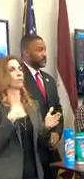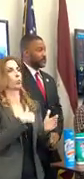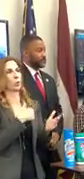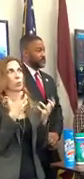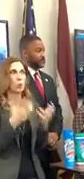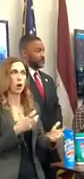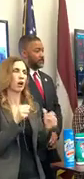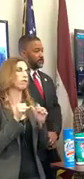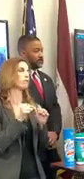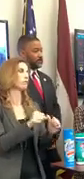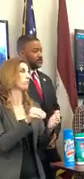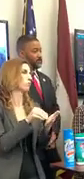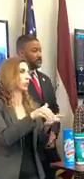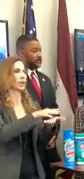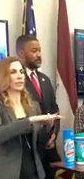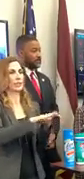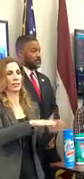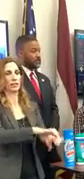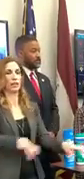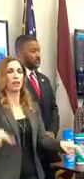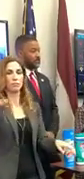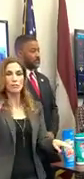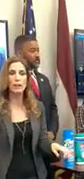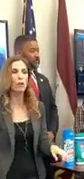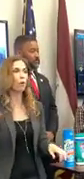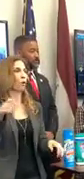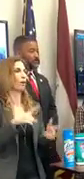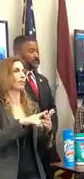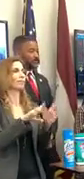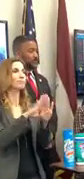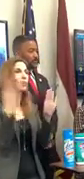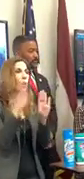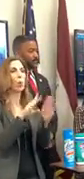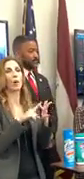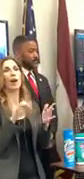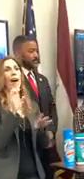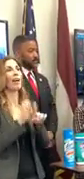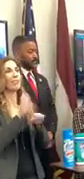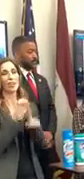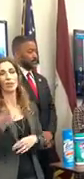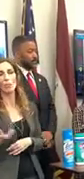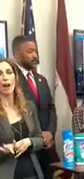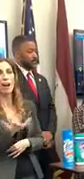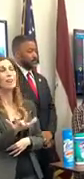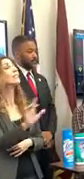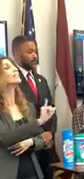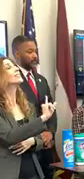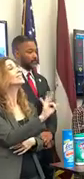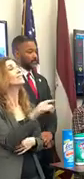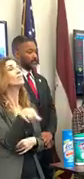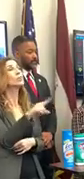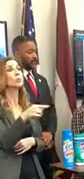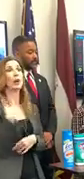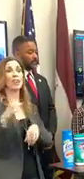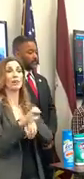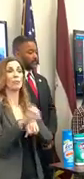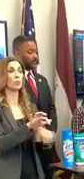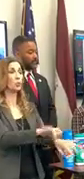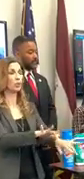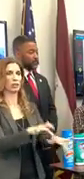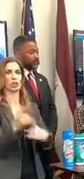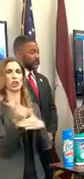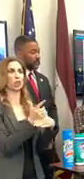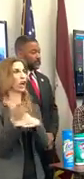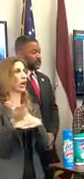clean surfaces, handrails, doorknobs, elevator buttons. If you share a computer or